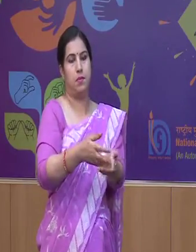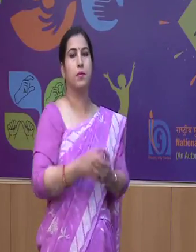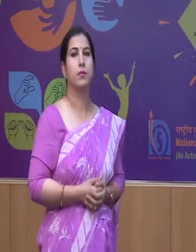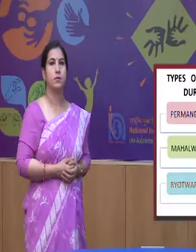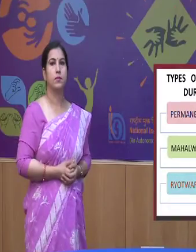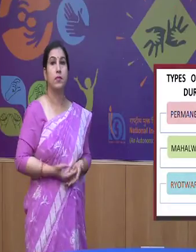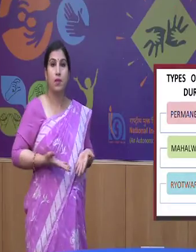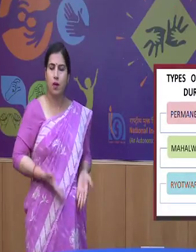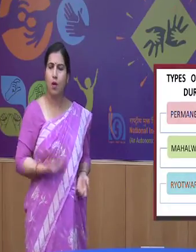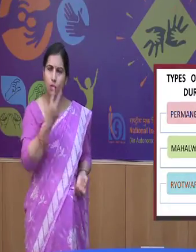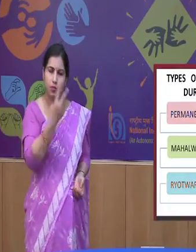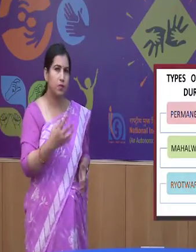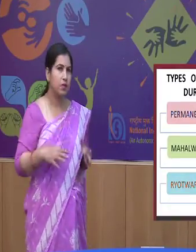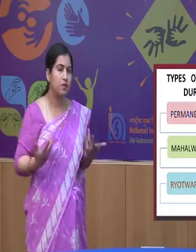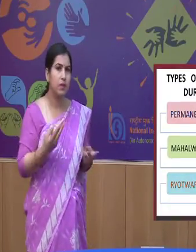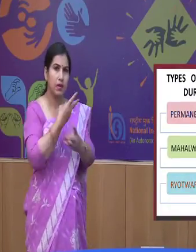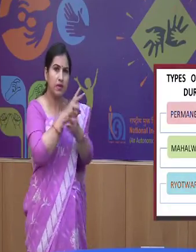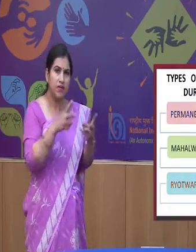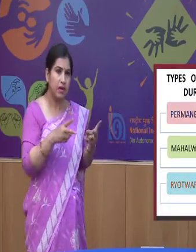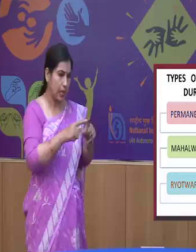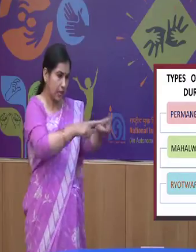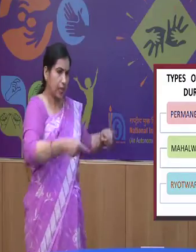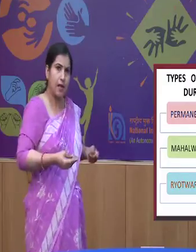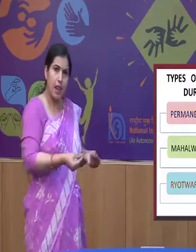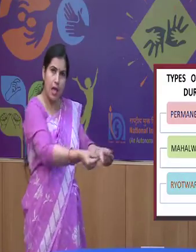We will now try to know about the various land revenue policies